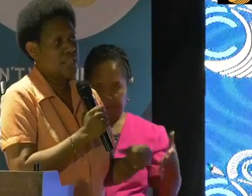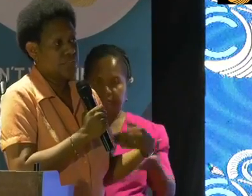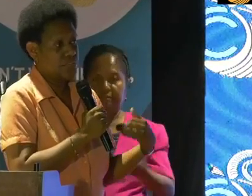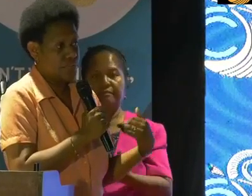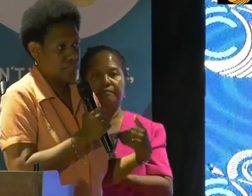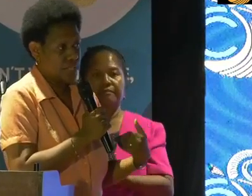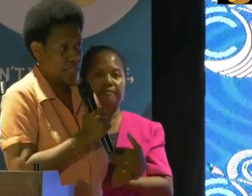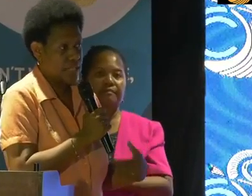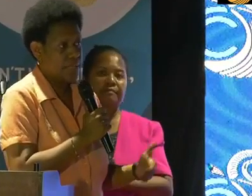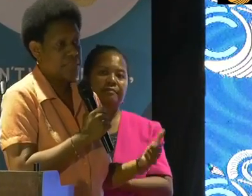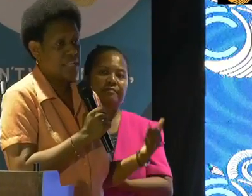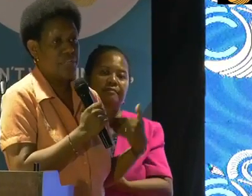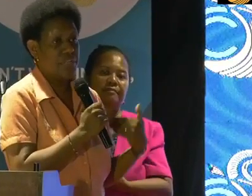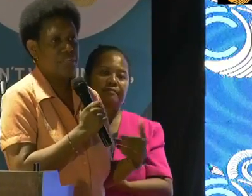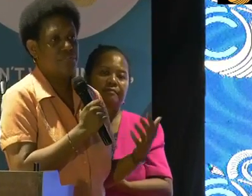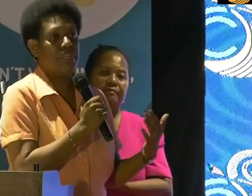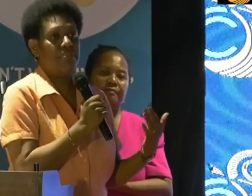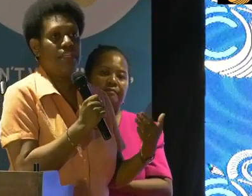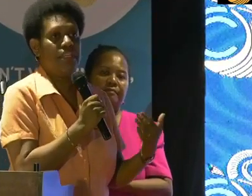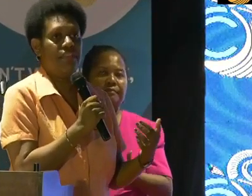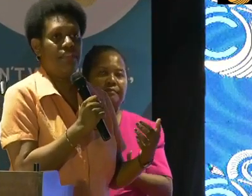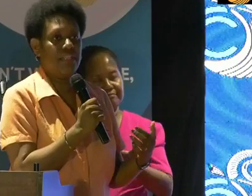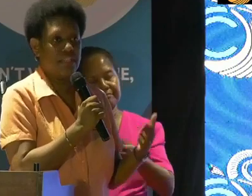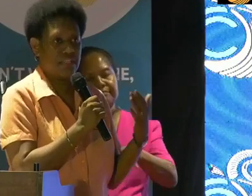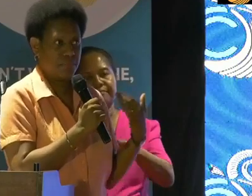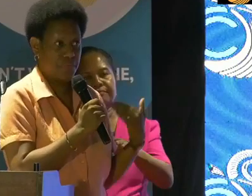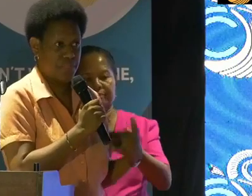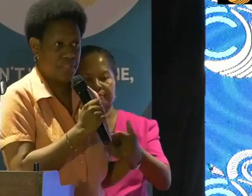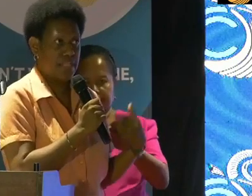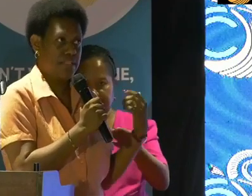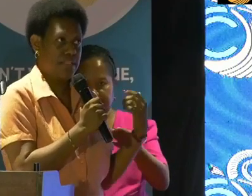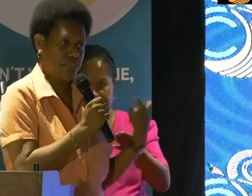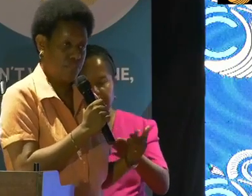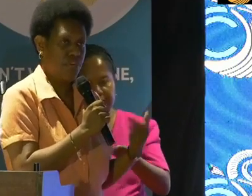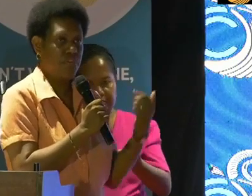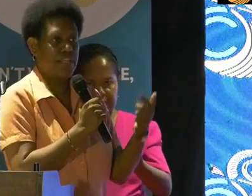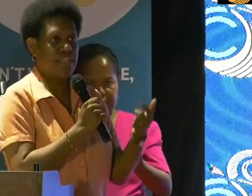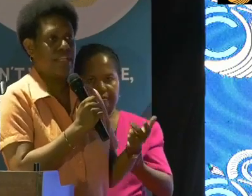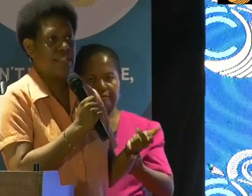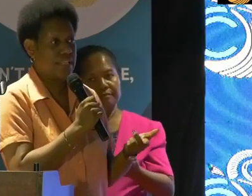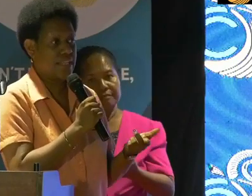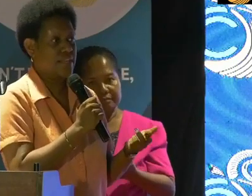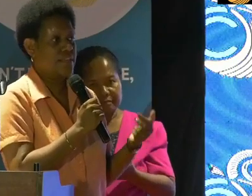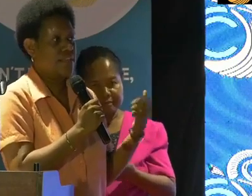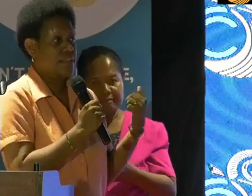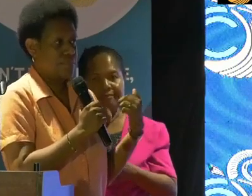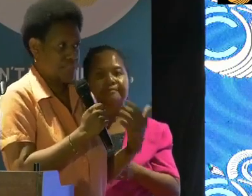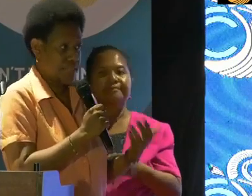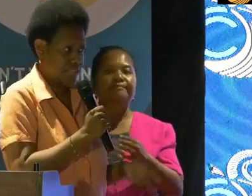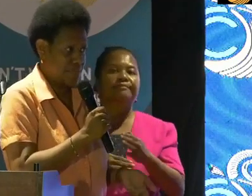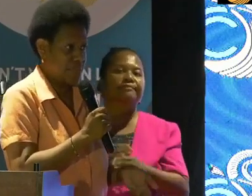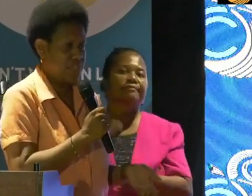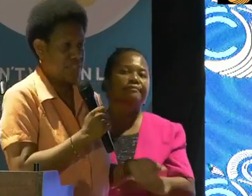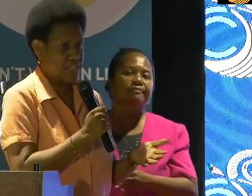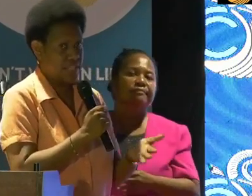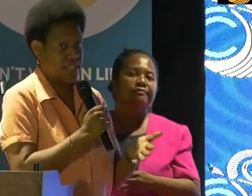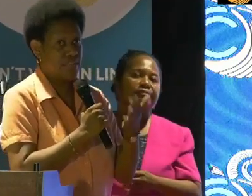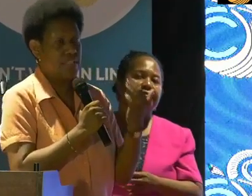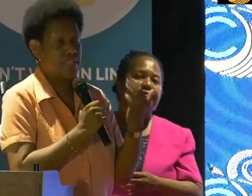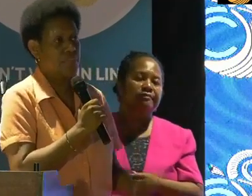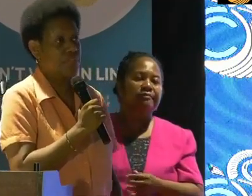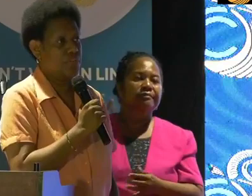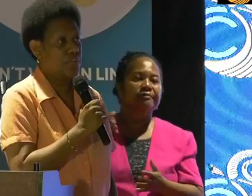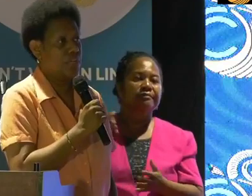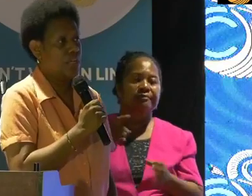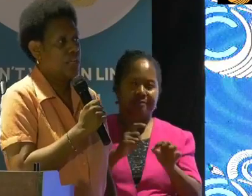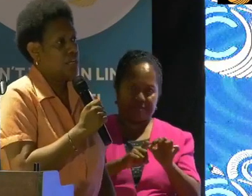there. So take him time, read through them in the evening. We'll be here till tomorrow and the next day. If you still have questions, again,